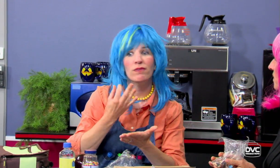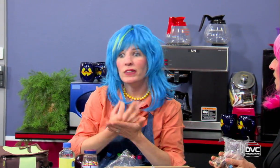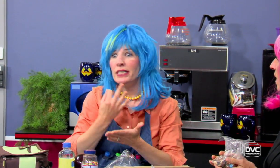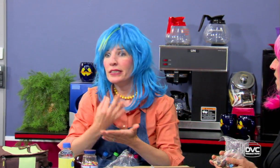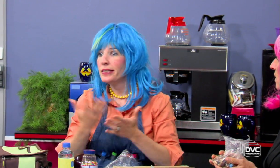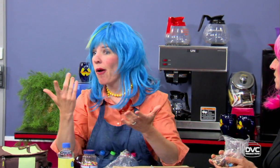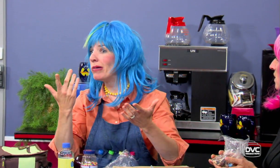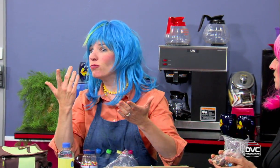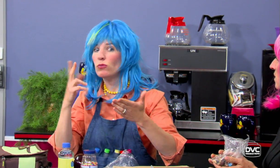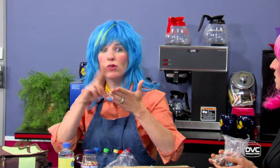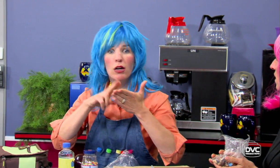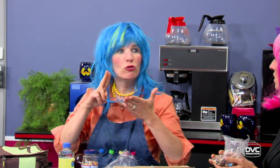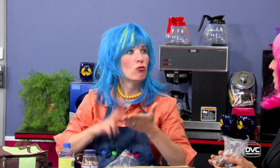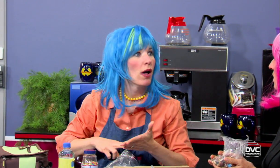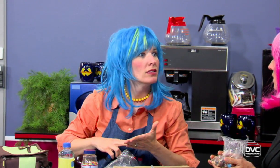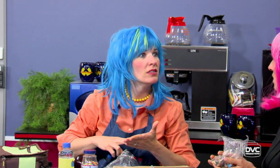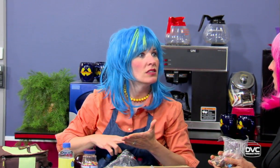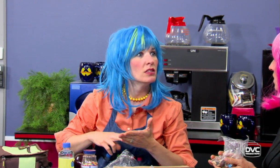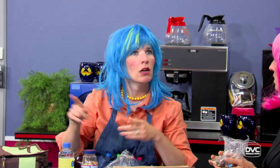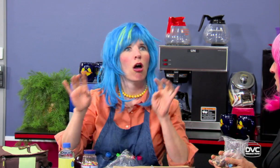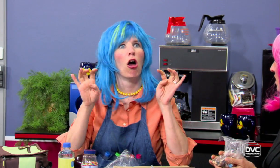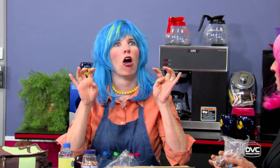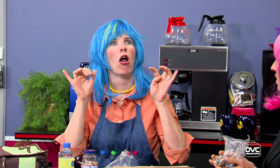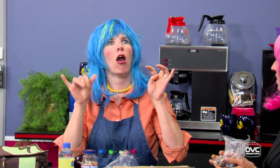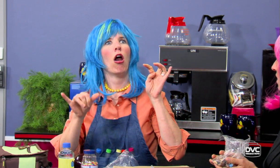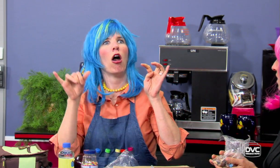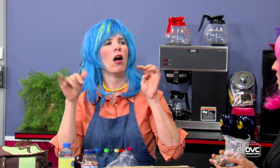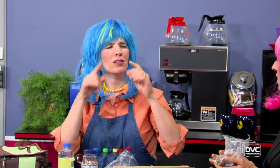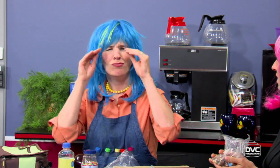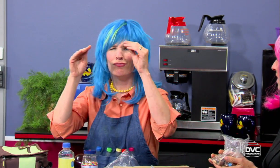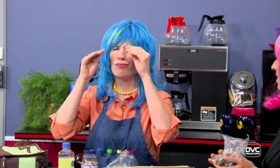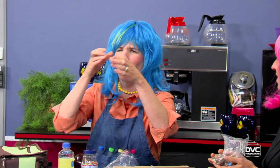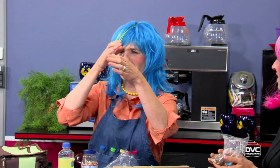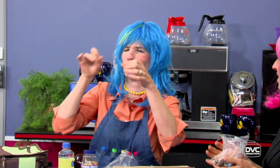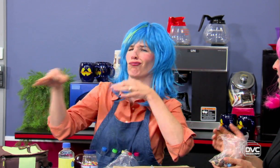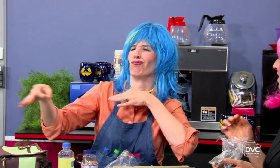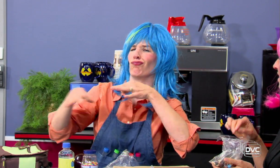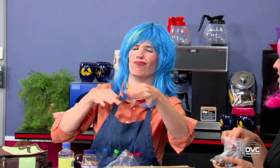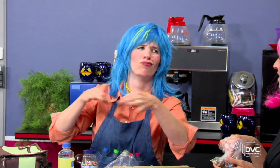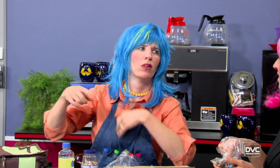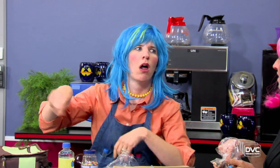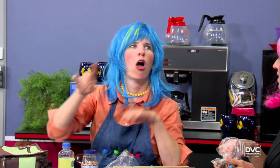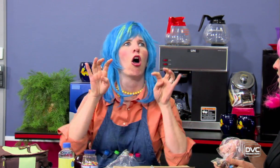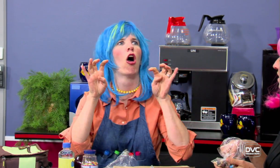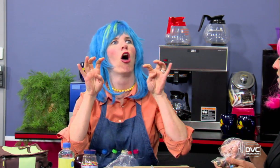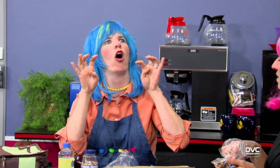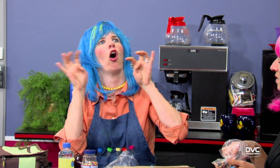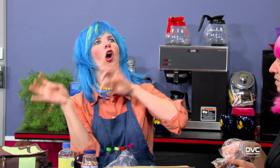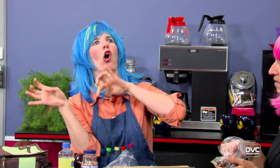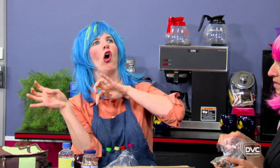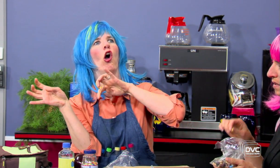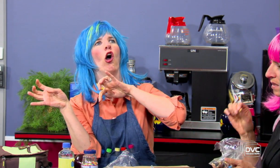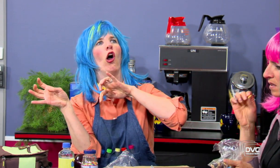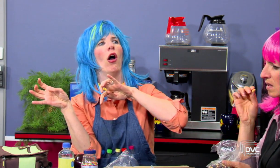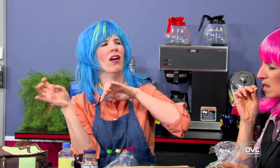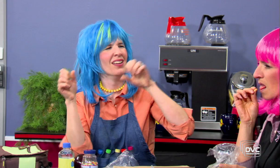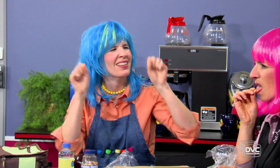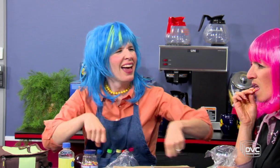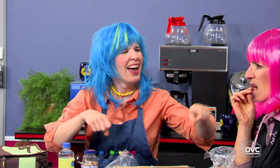budgets, finance, and contracts. They would learn so much. You could present and explain it. They would just fall over